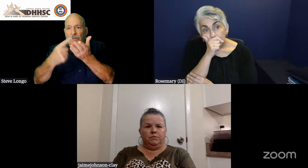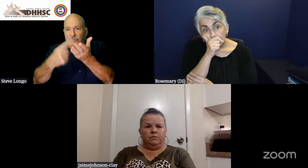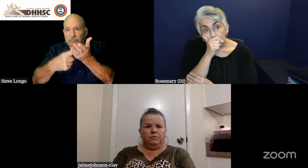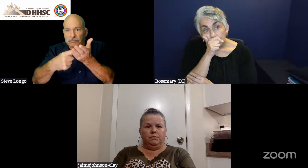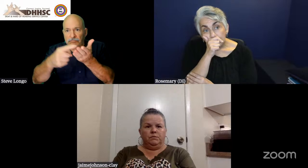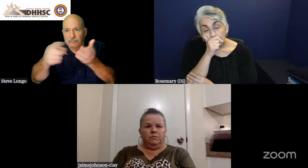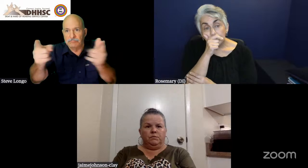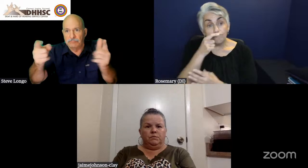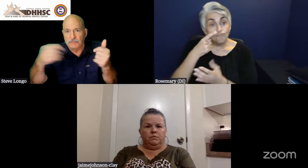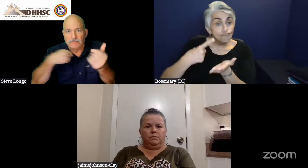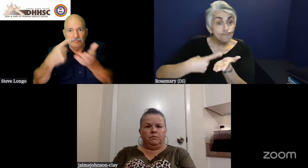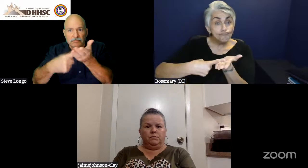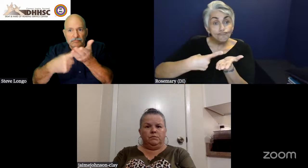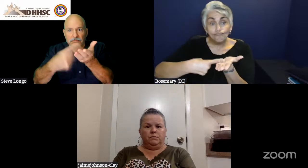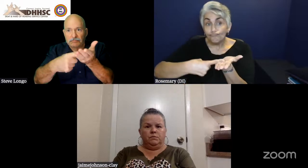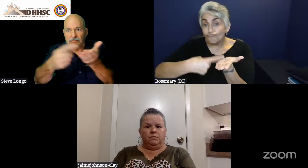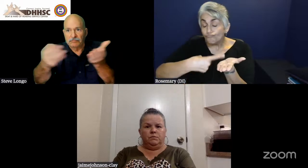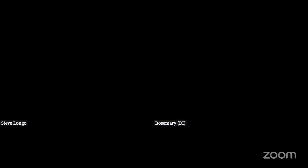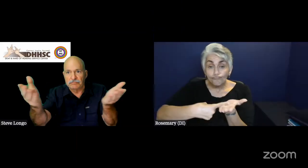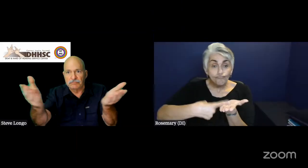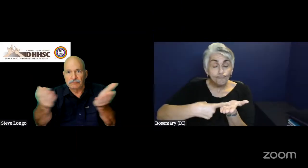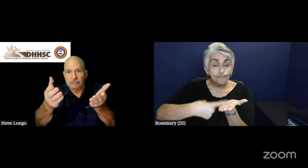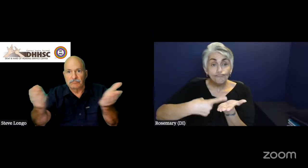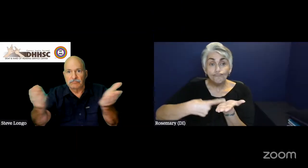Okay. And now any discussion?